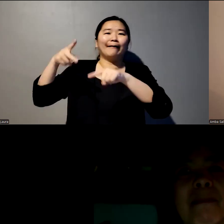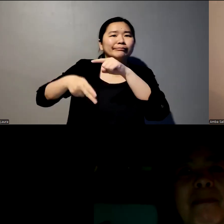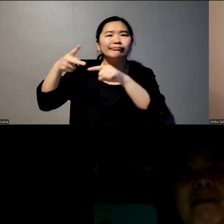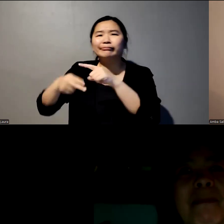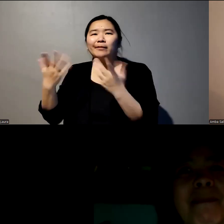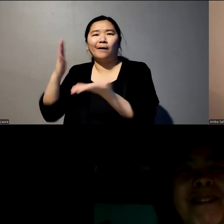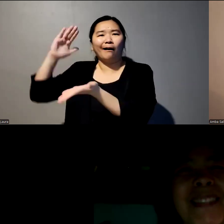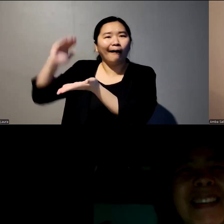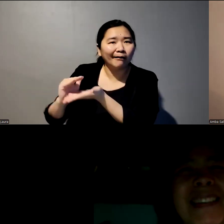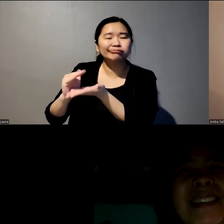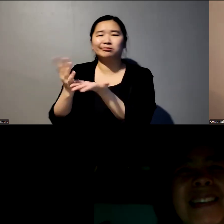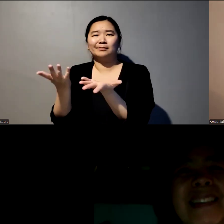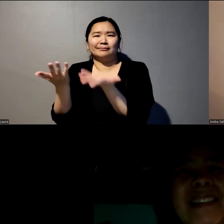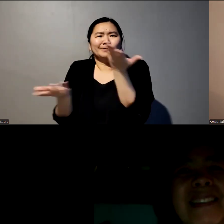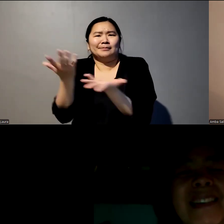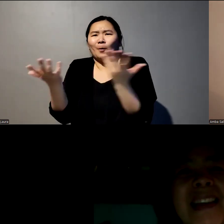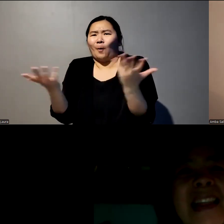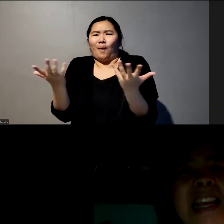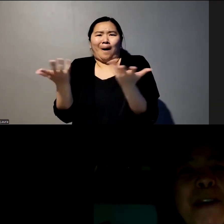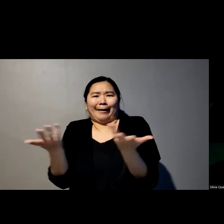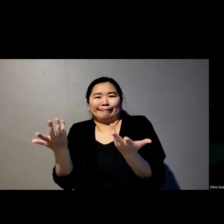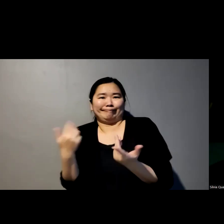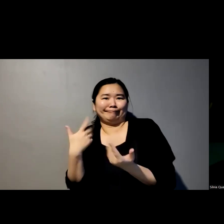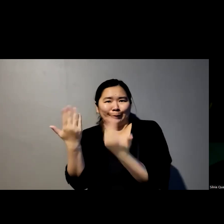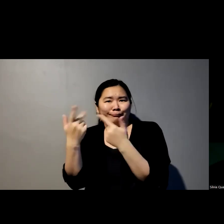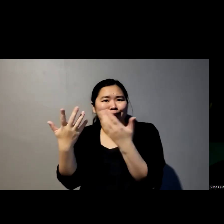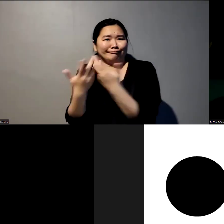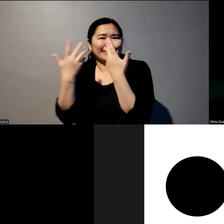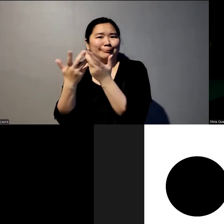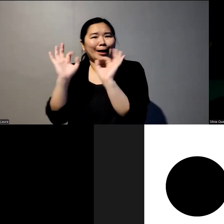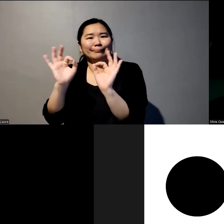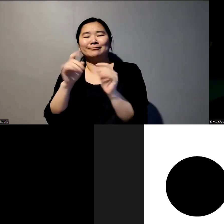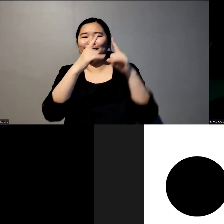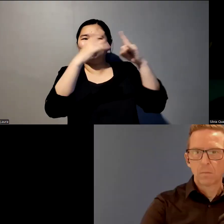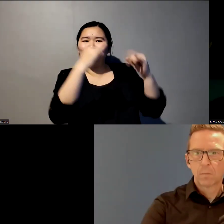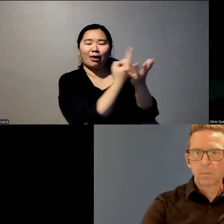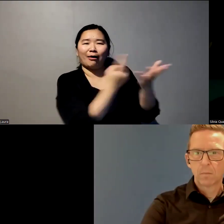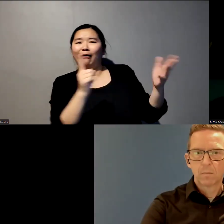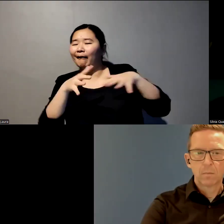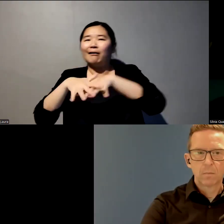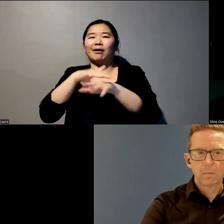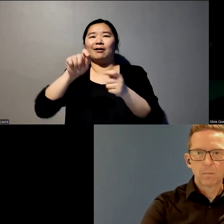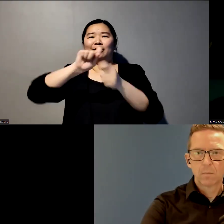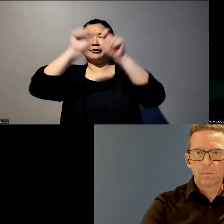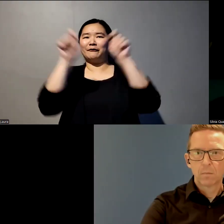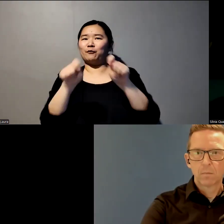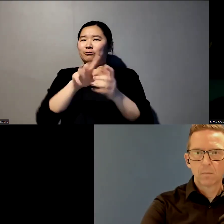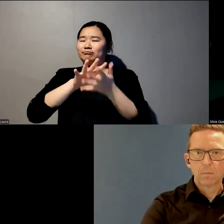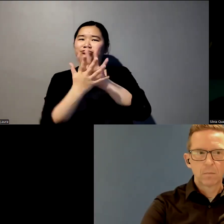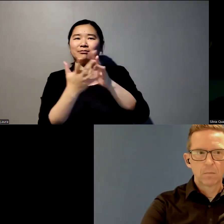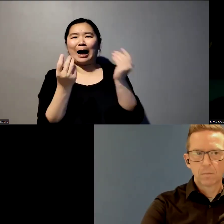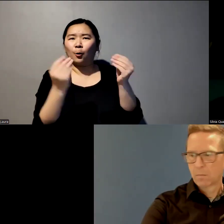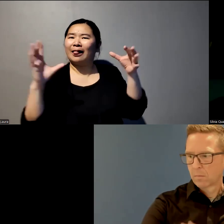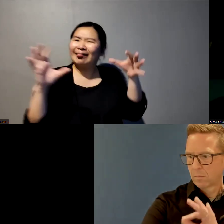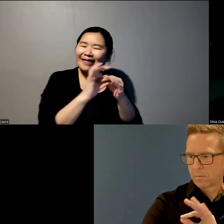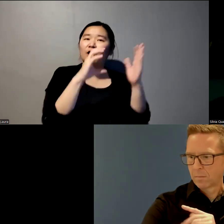to you. And the floor is yours. Thank you very much. It is a pleasure for me to be here and to